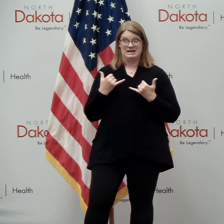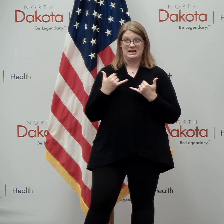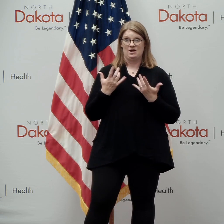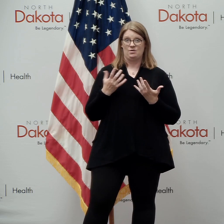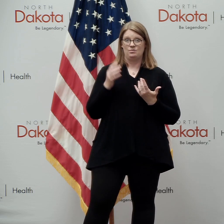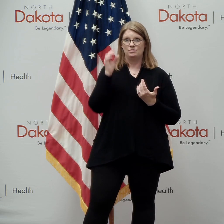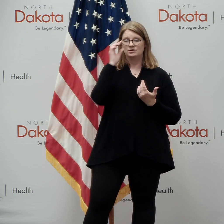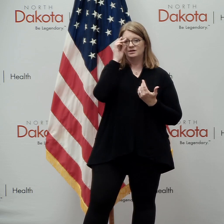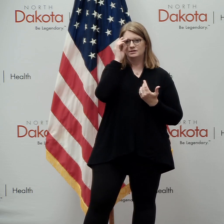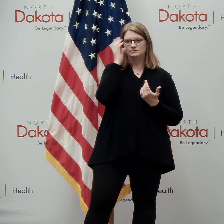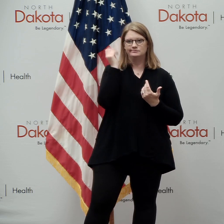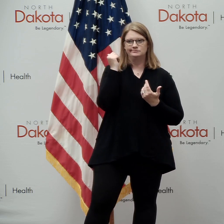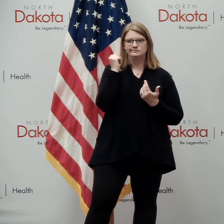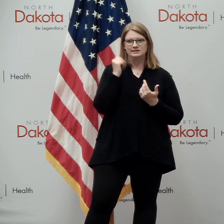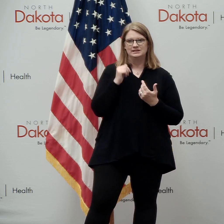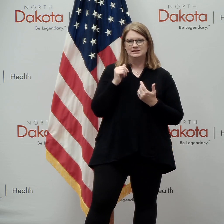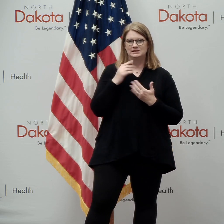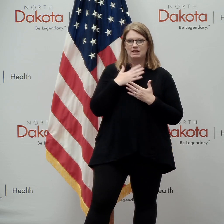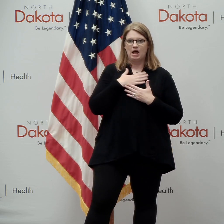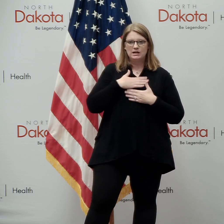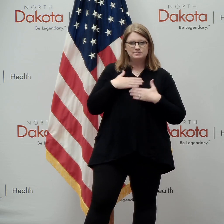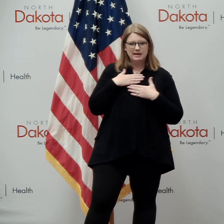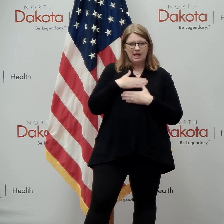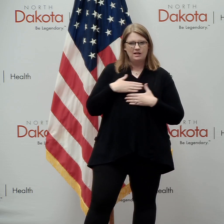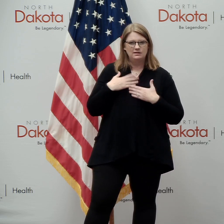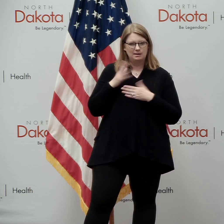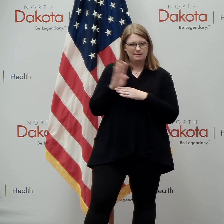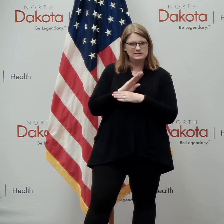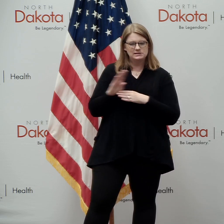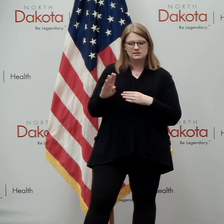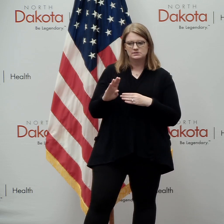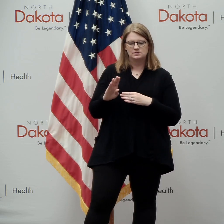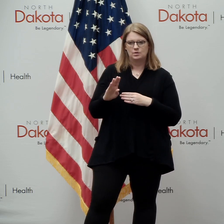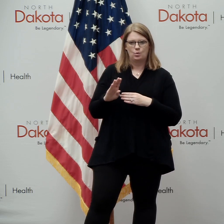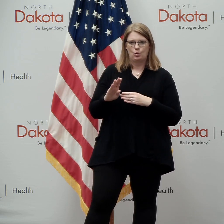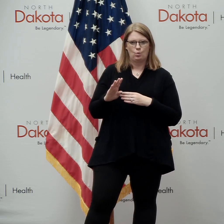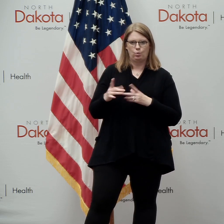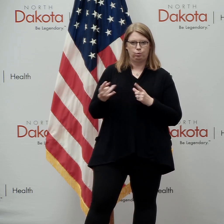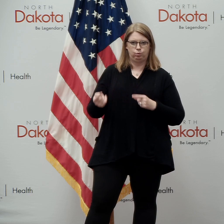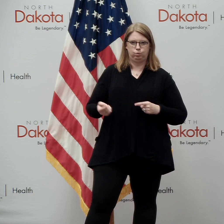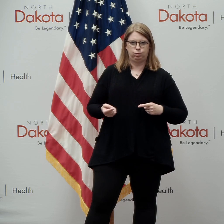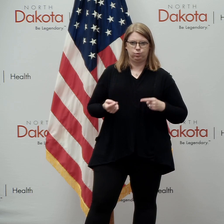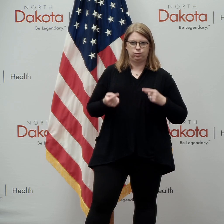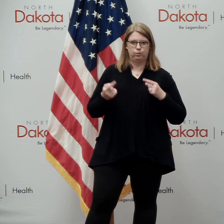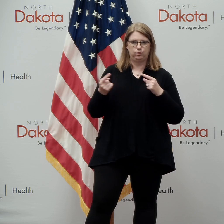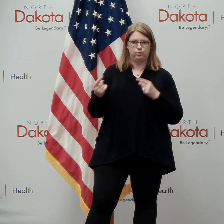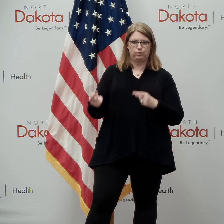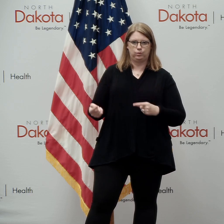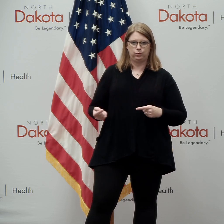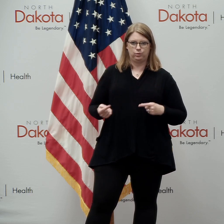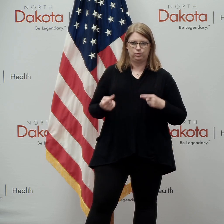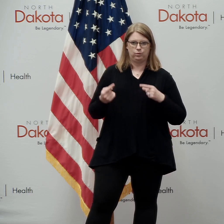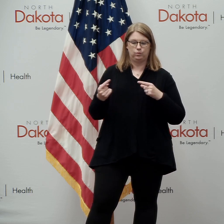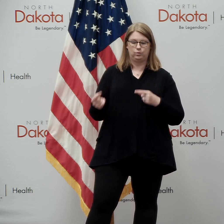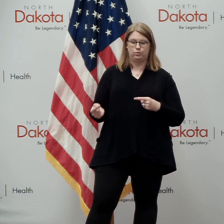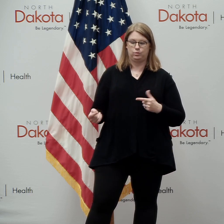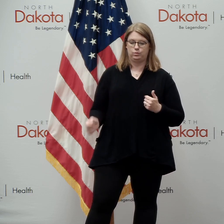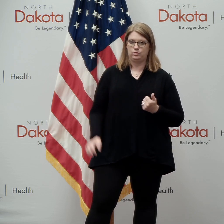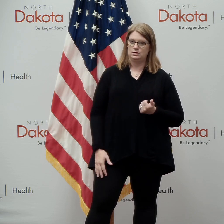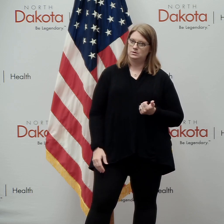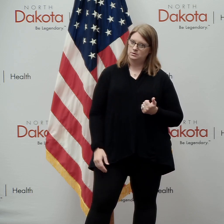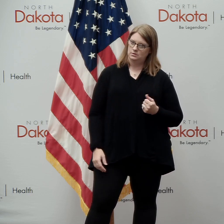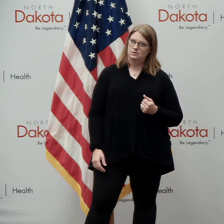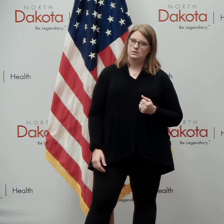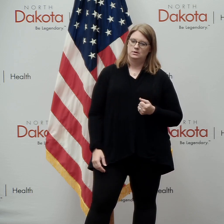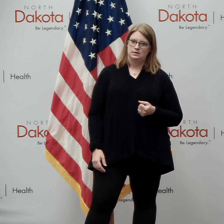business has probably been the one that has had the most economic challenges of any segment nationwide and possibly in North